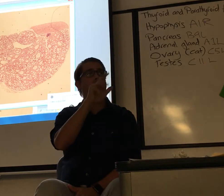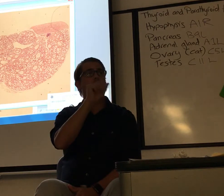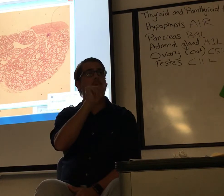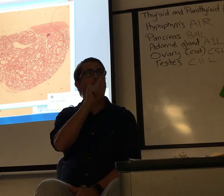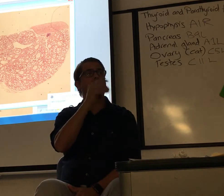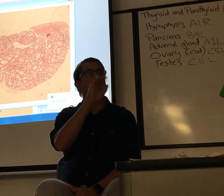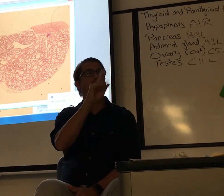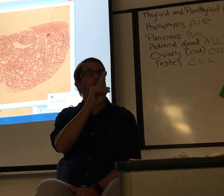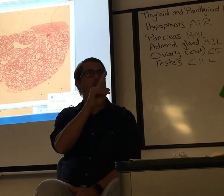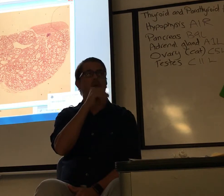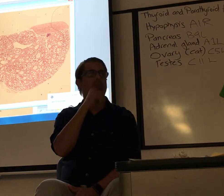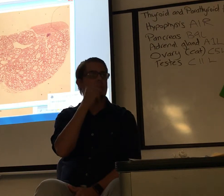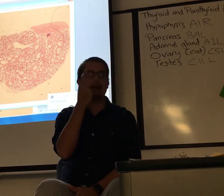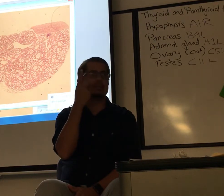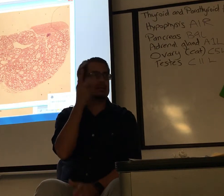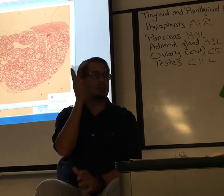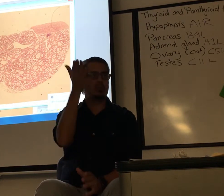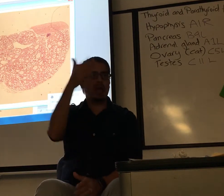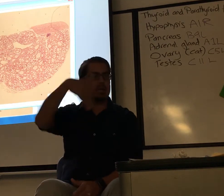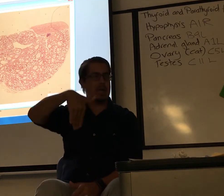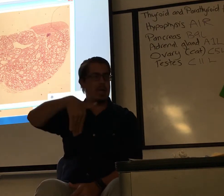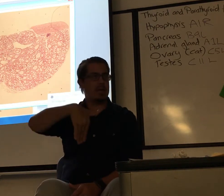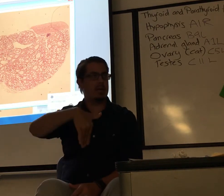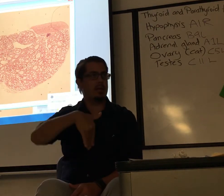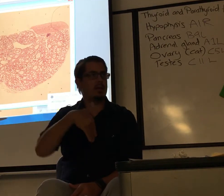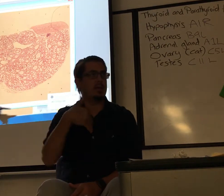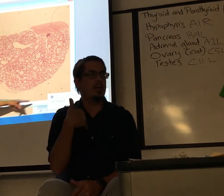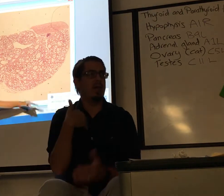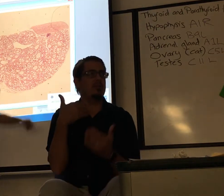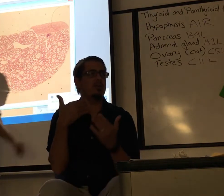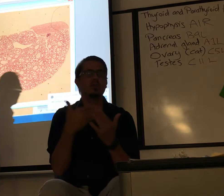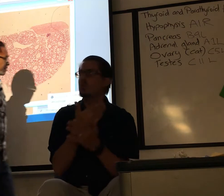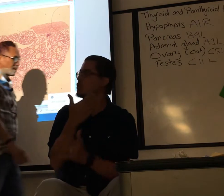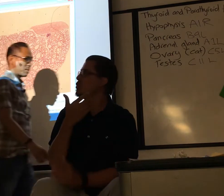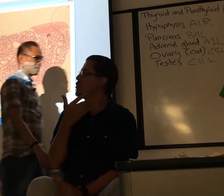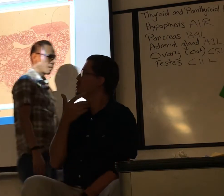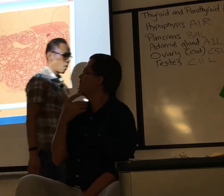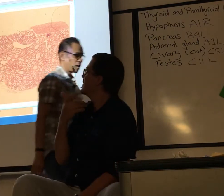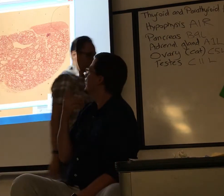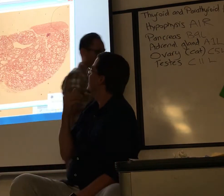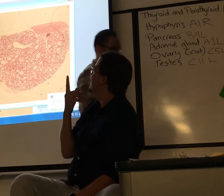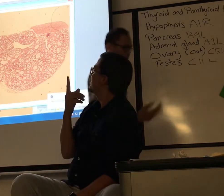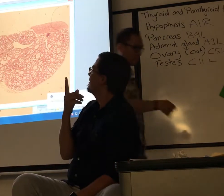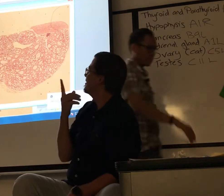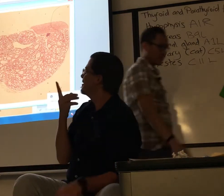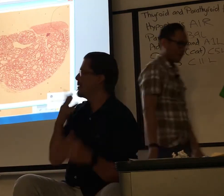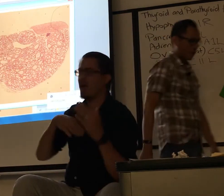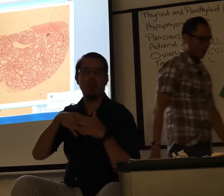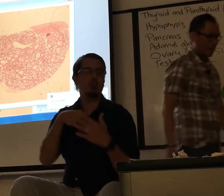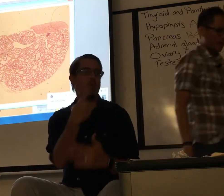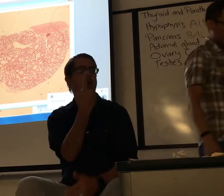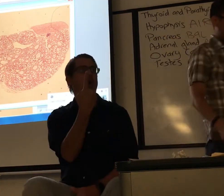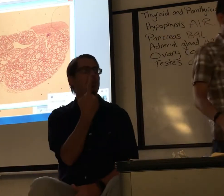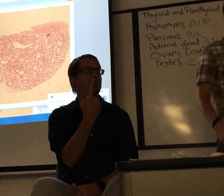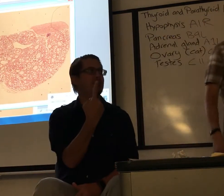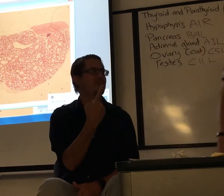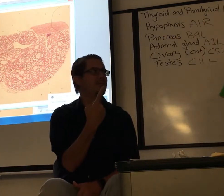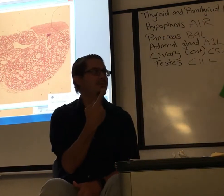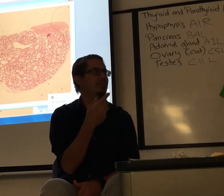yet. Yeah, I have a new subscriber. I'm up to 1. I can't remember how many I have. It's not very many.